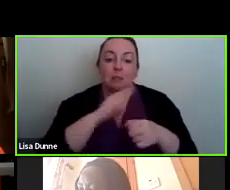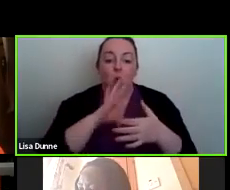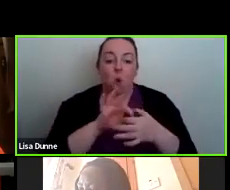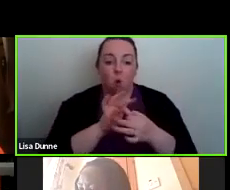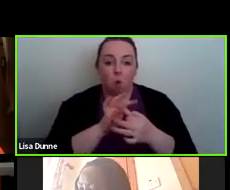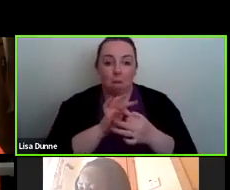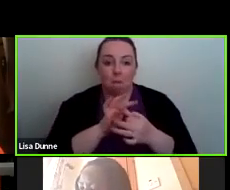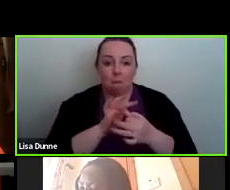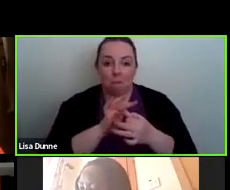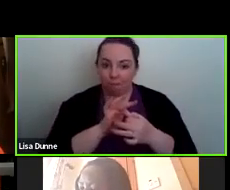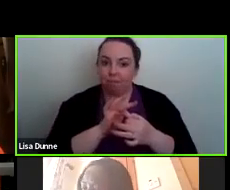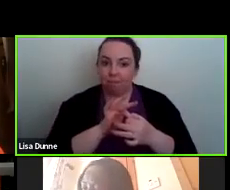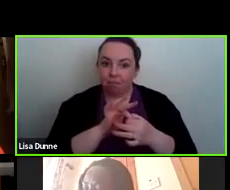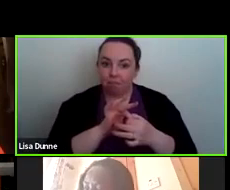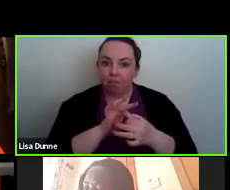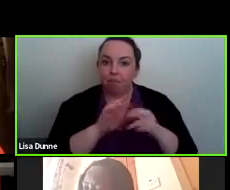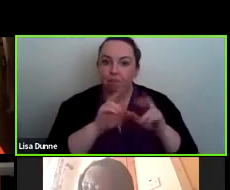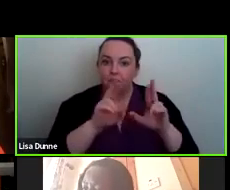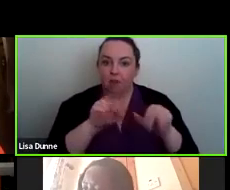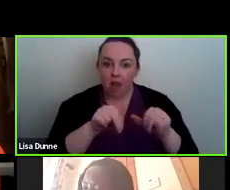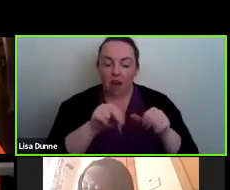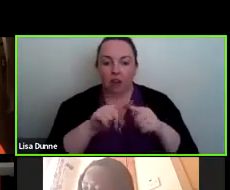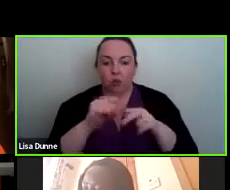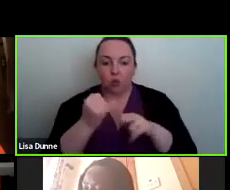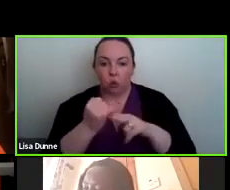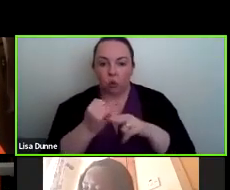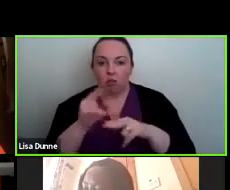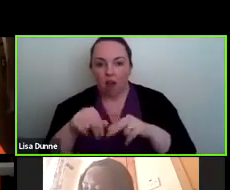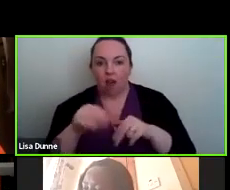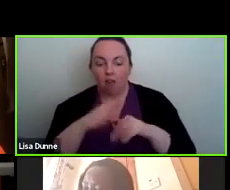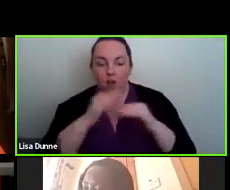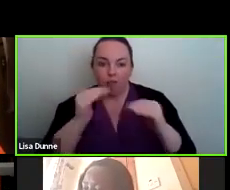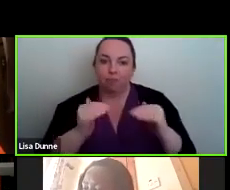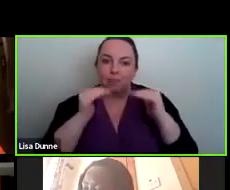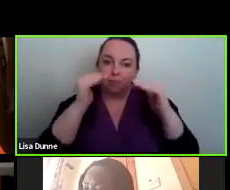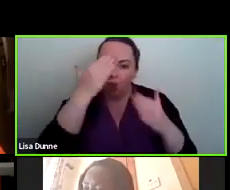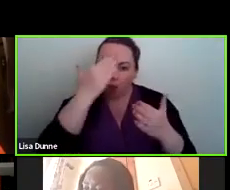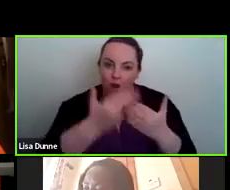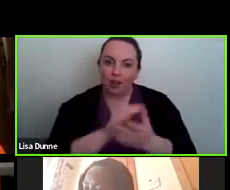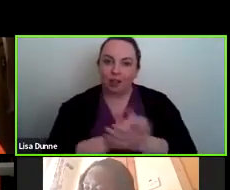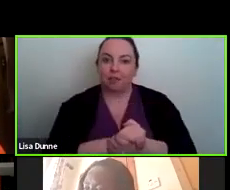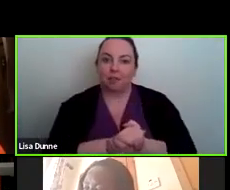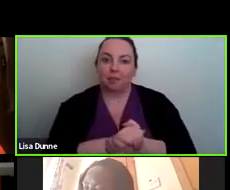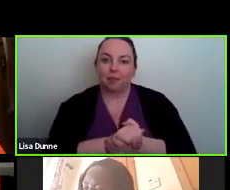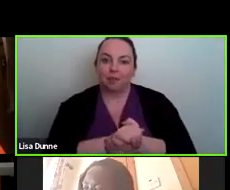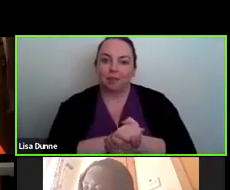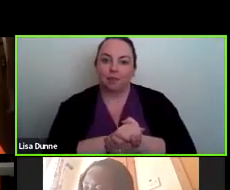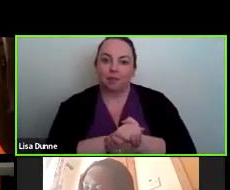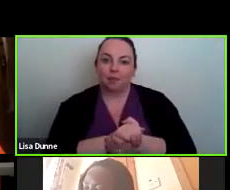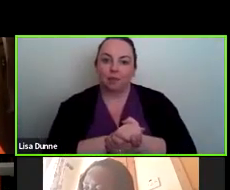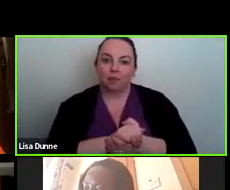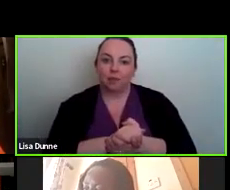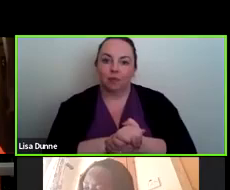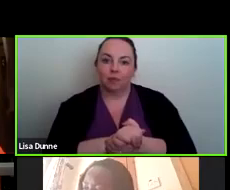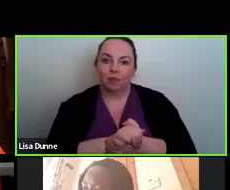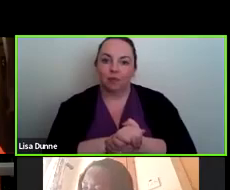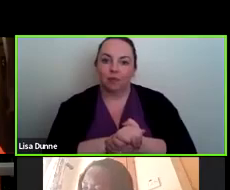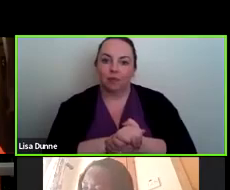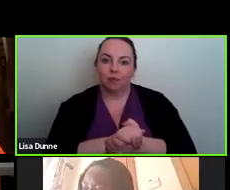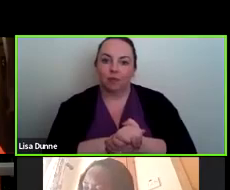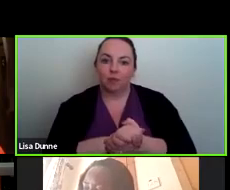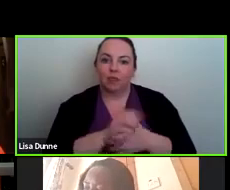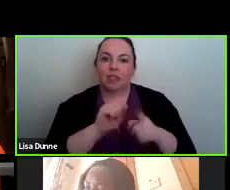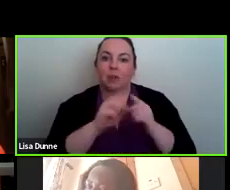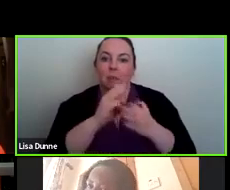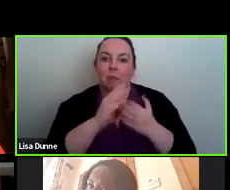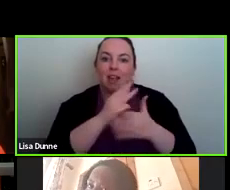go as well as school can go to enhance learning. And I think the pieces are out there, and if you want to talk